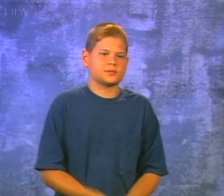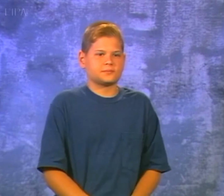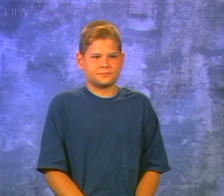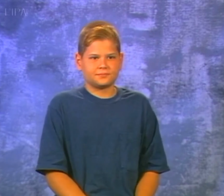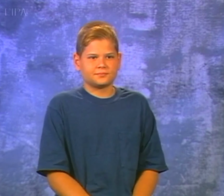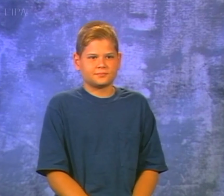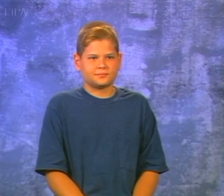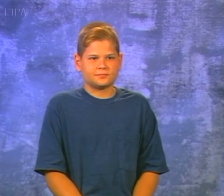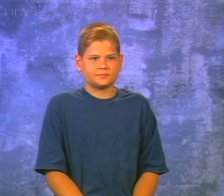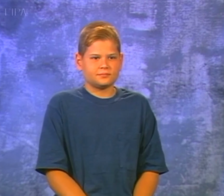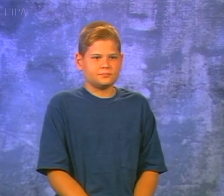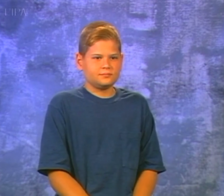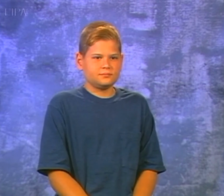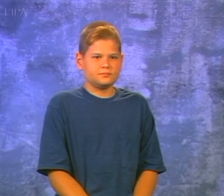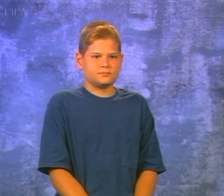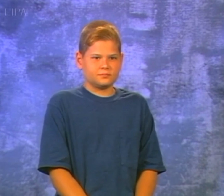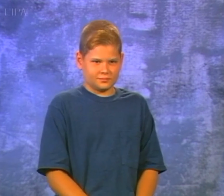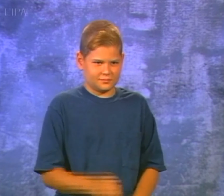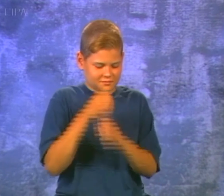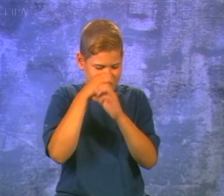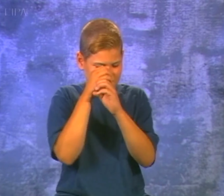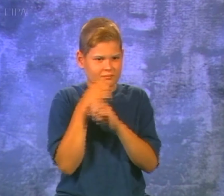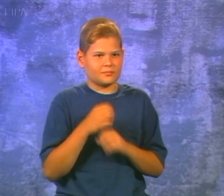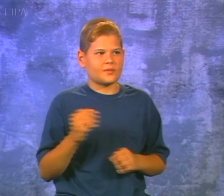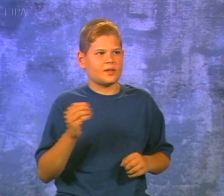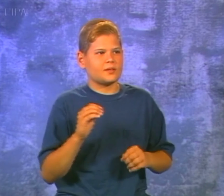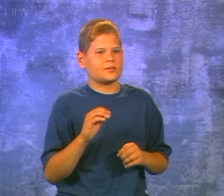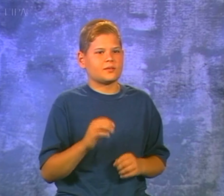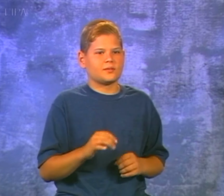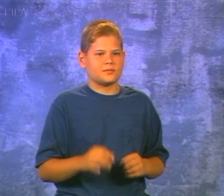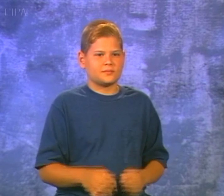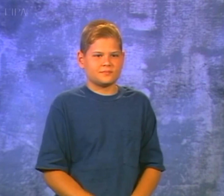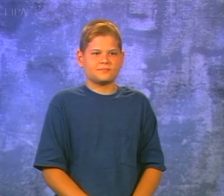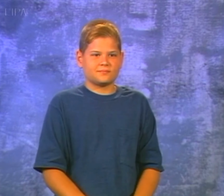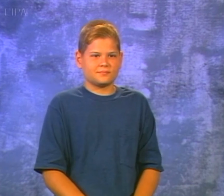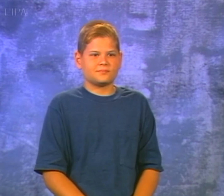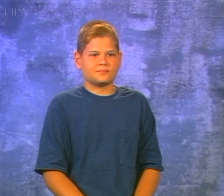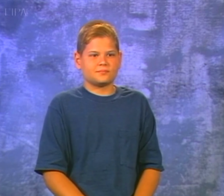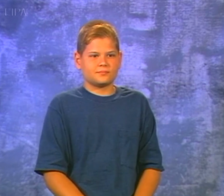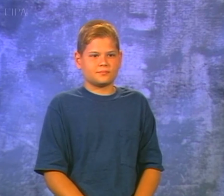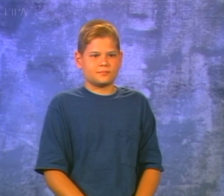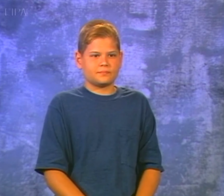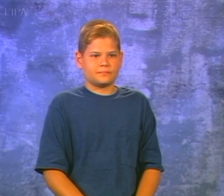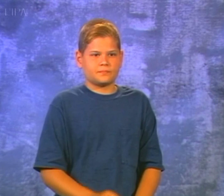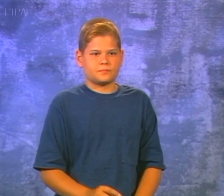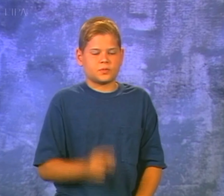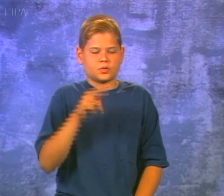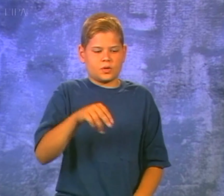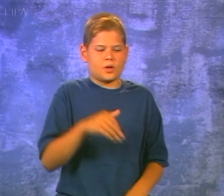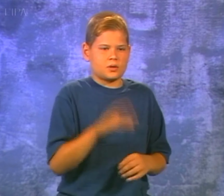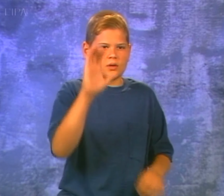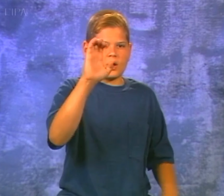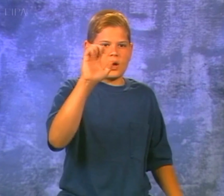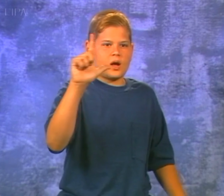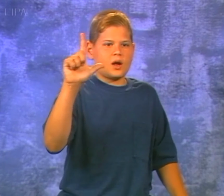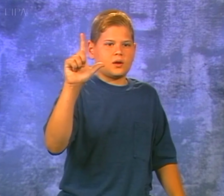Oh, I really enjoy all the different things we learn in science. Like I said, the small stuff, I really like using the